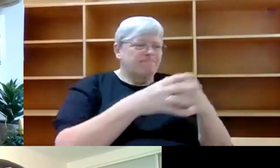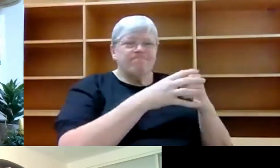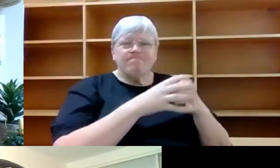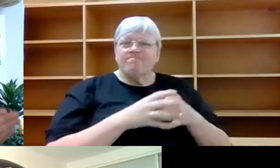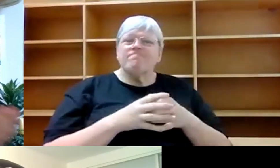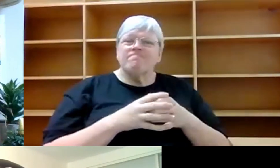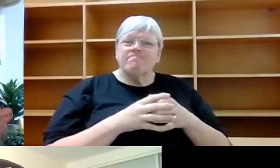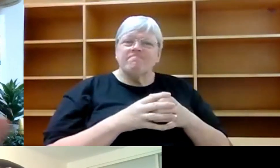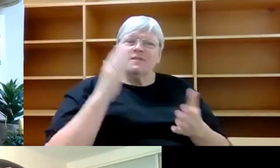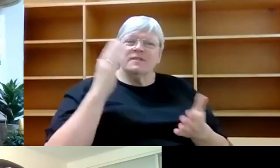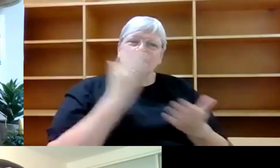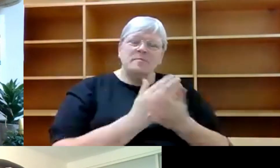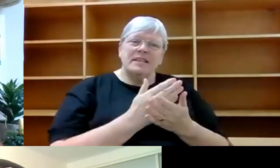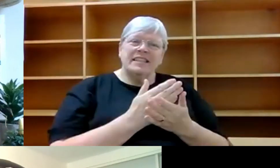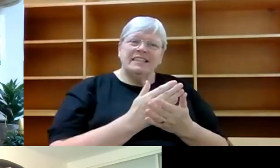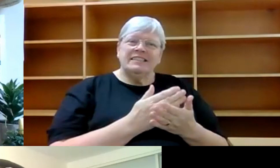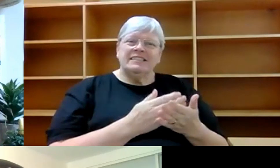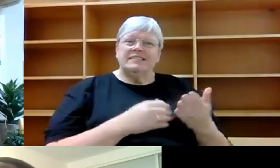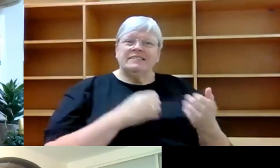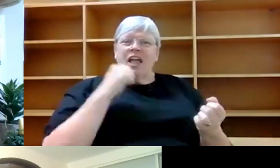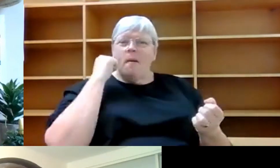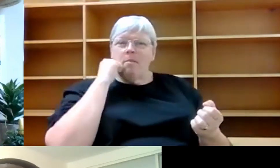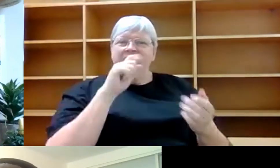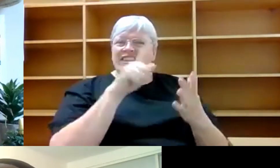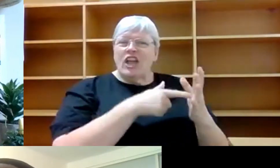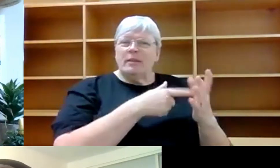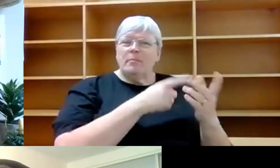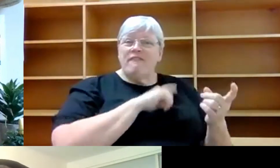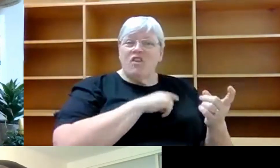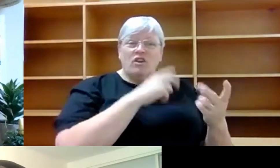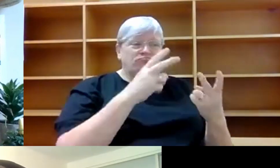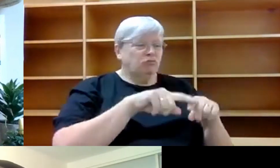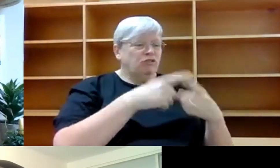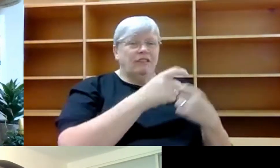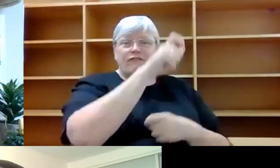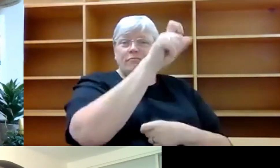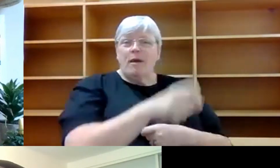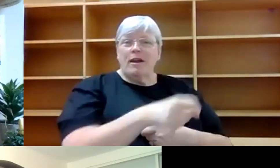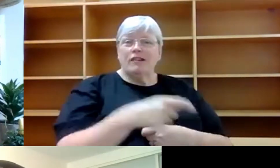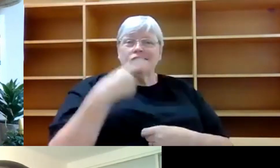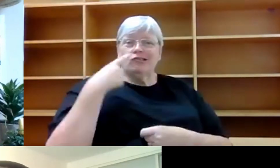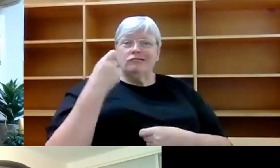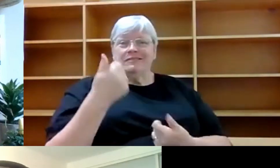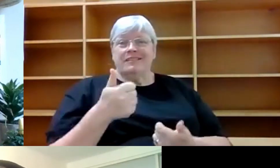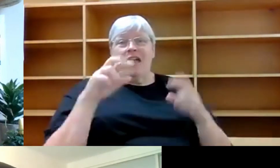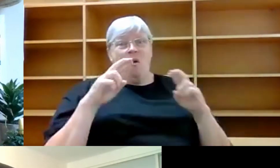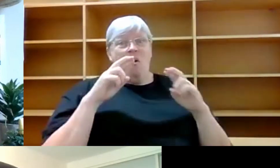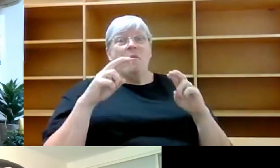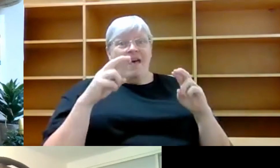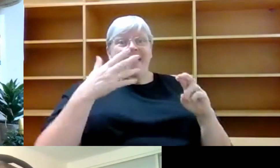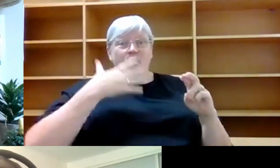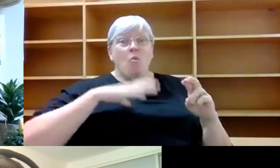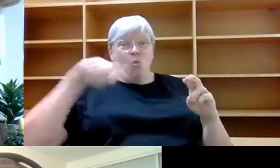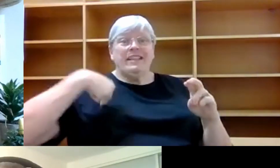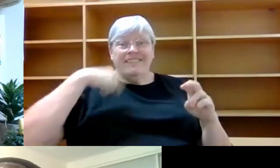be the Black Jacobins for a young person today. Yeah. And yeah, that's great. Yeah, that's exactly how I imagine